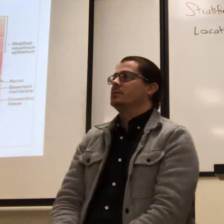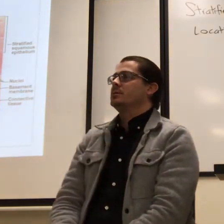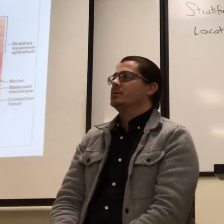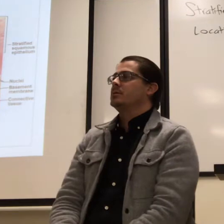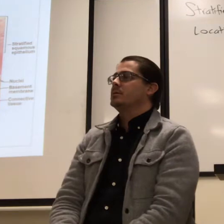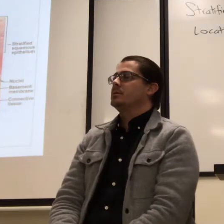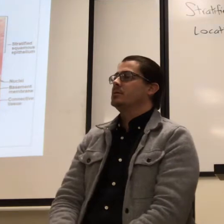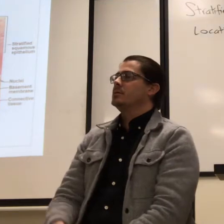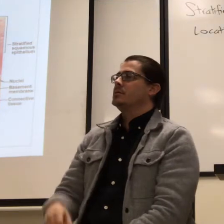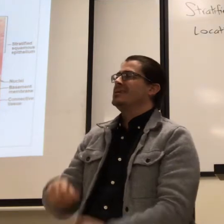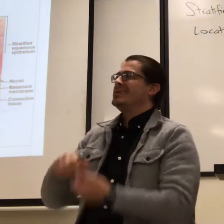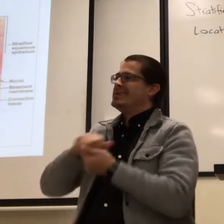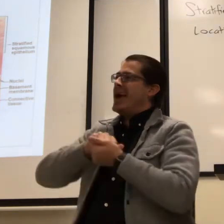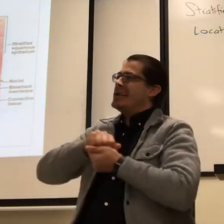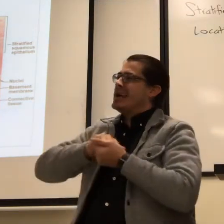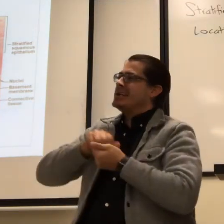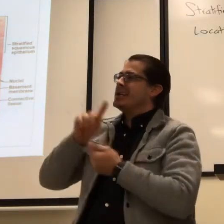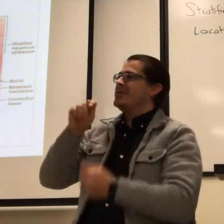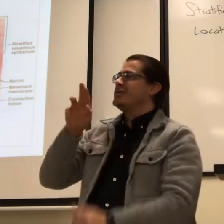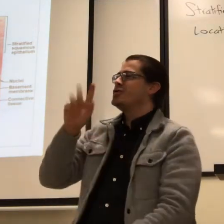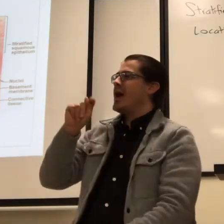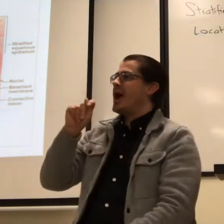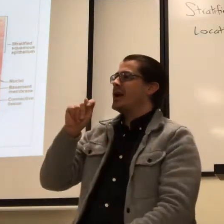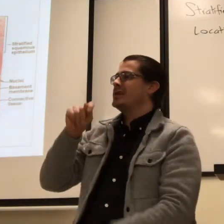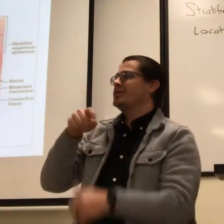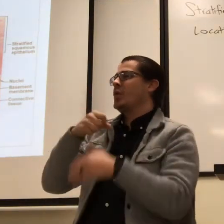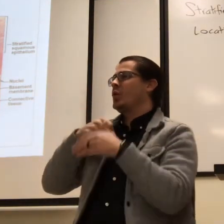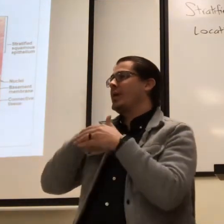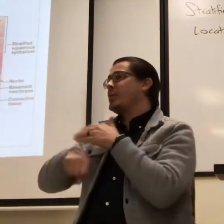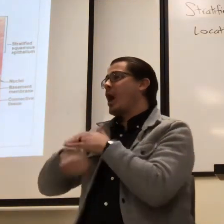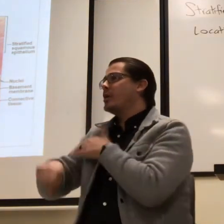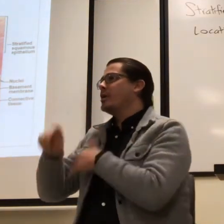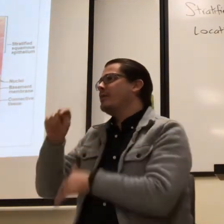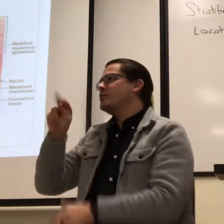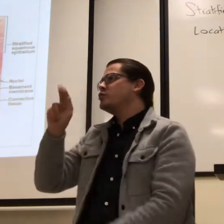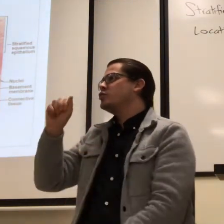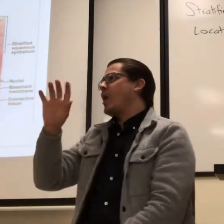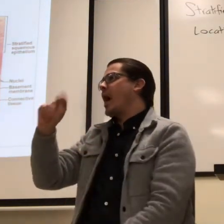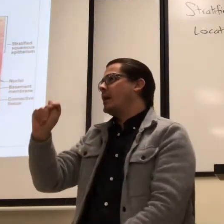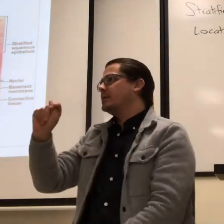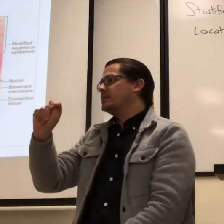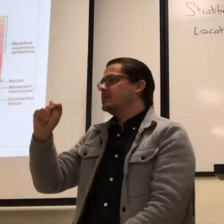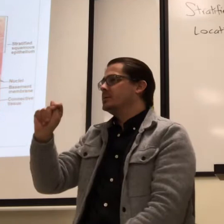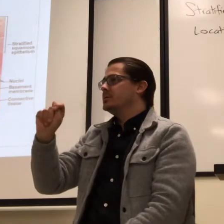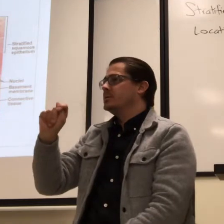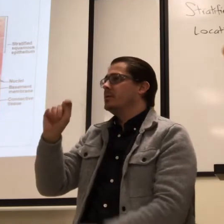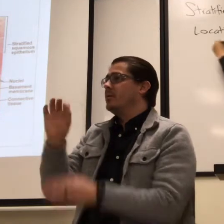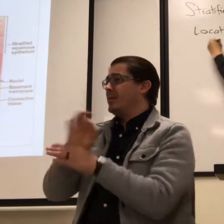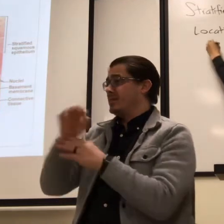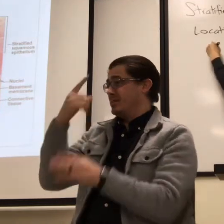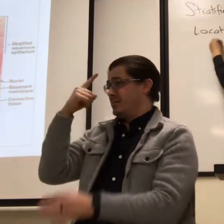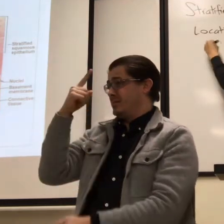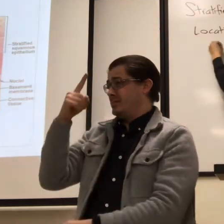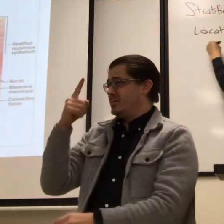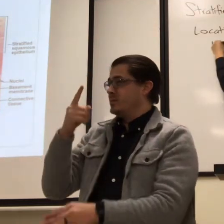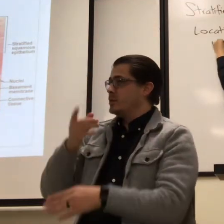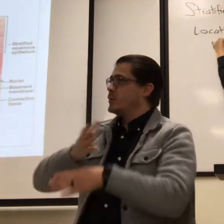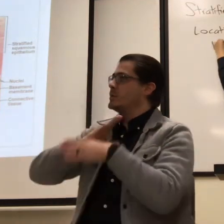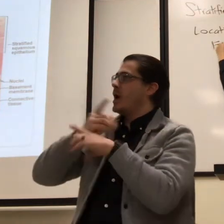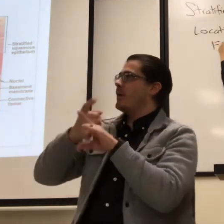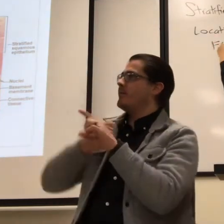So digestive tract, reproductive tract. Now, the function is, again, to protect against